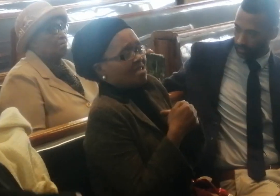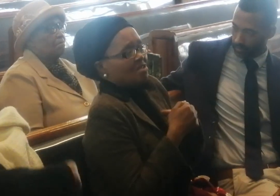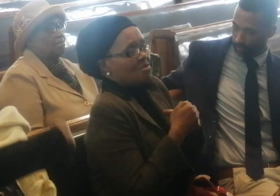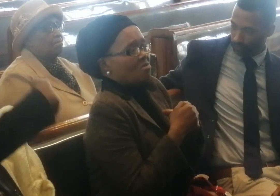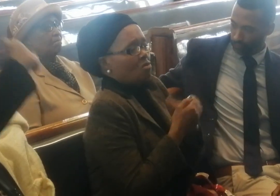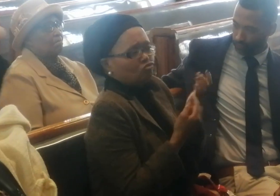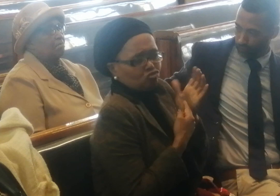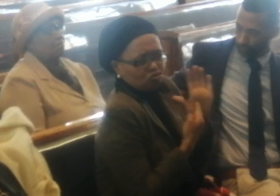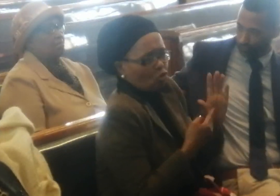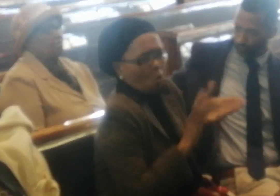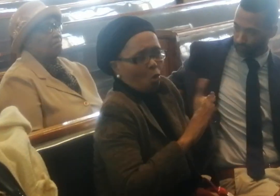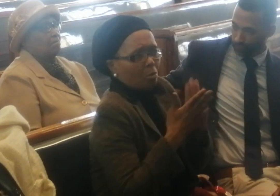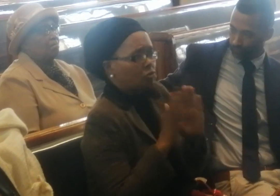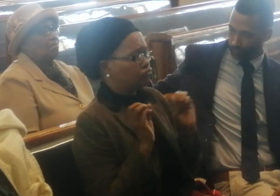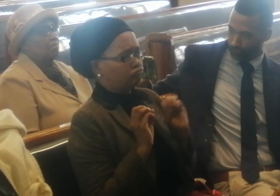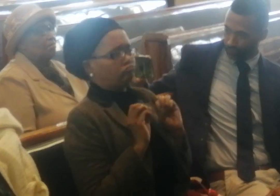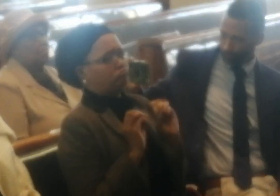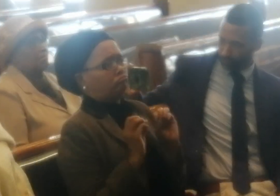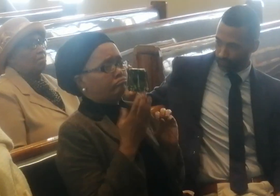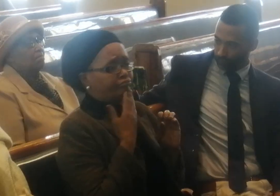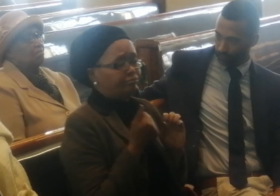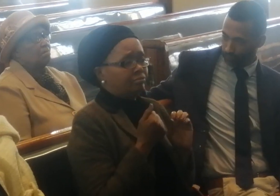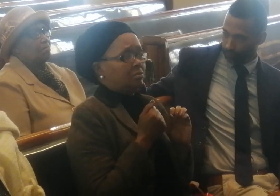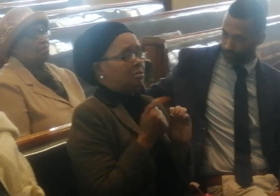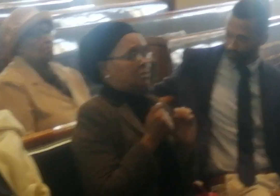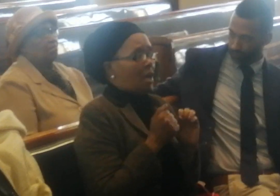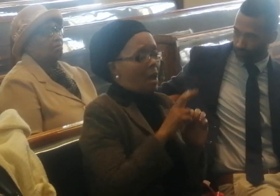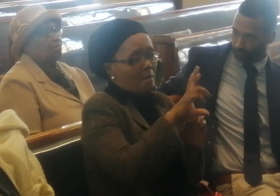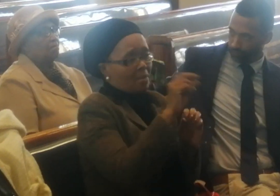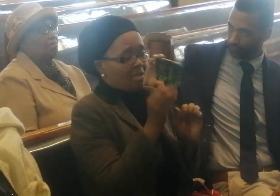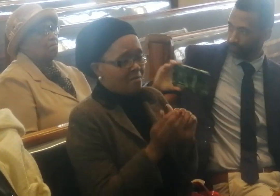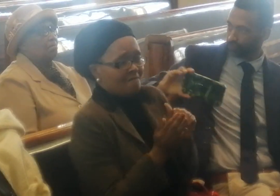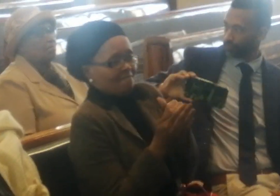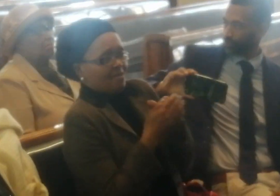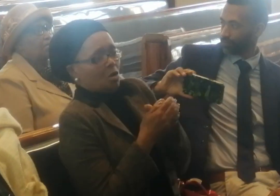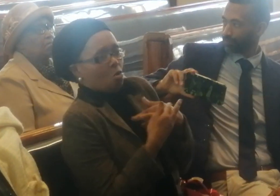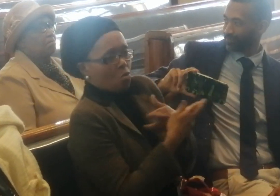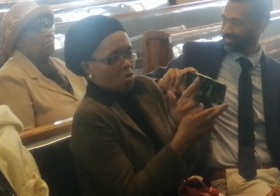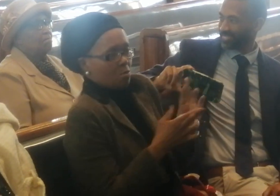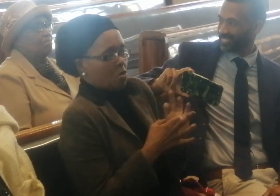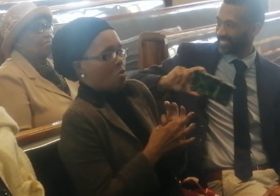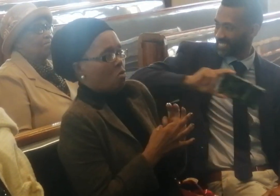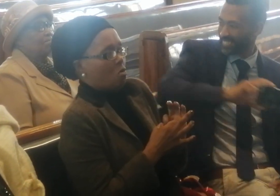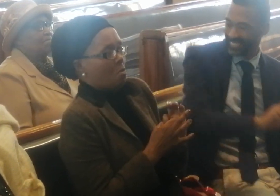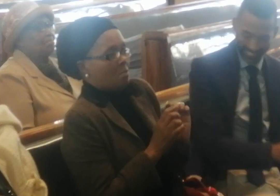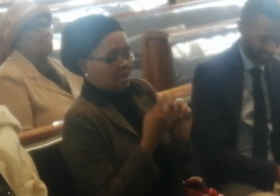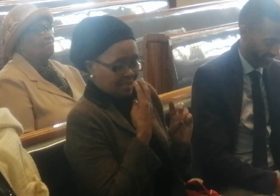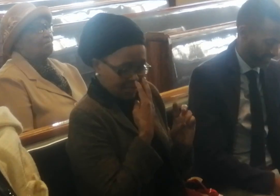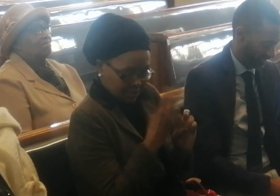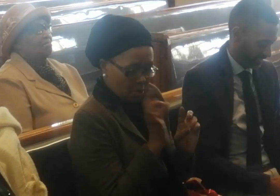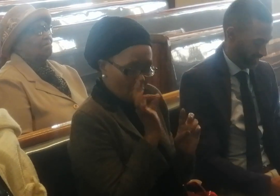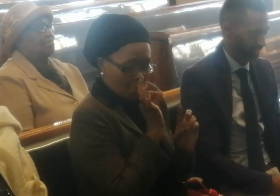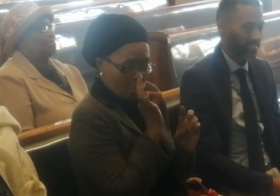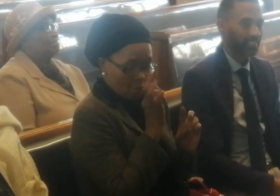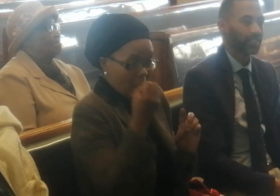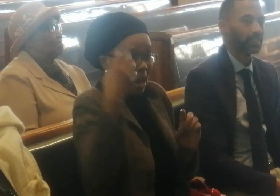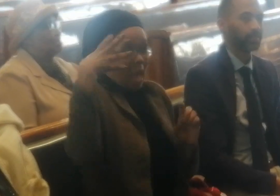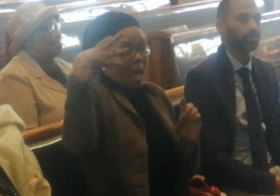are open it. Some were locked up in rooms, they couldn't even see the sun.